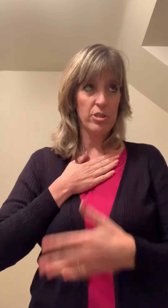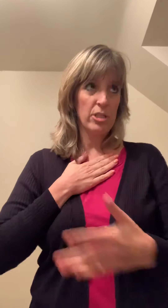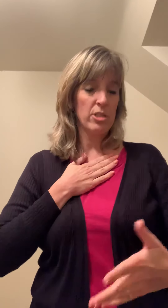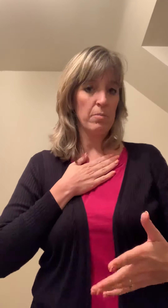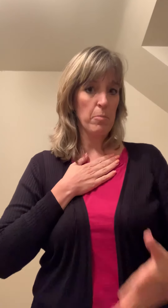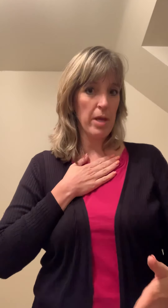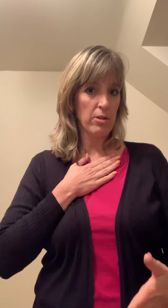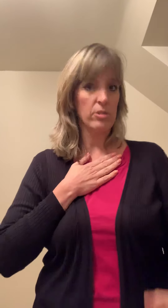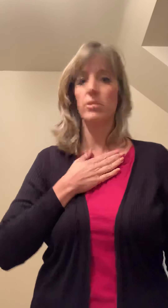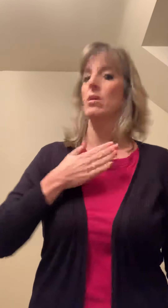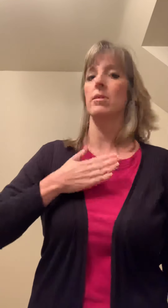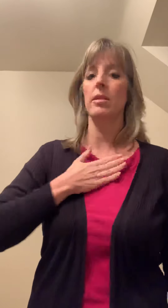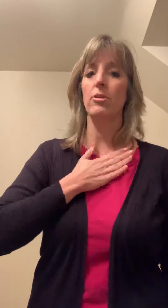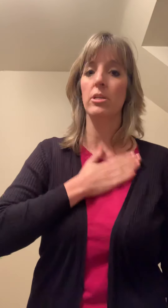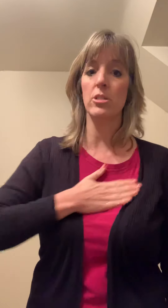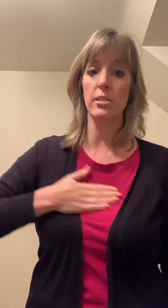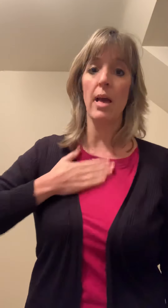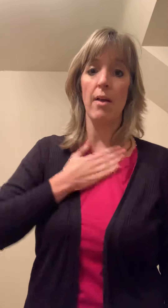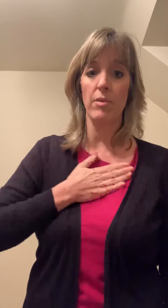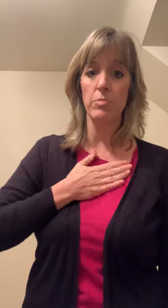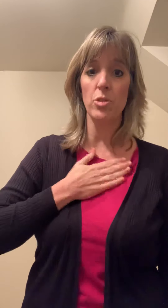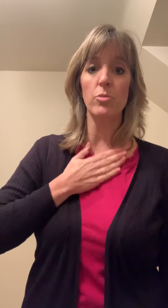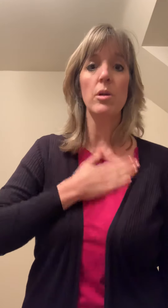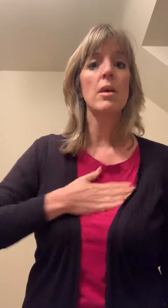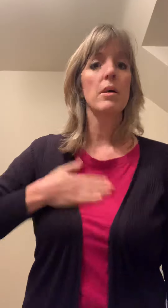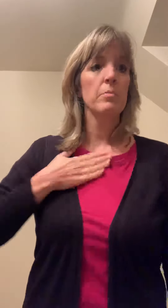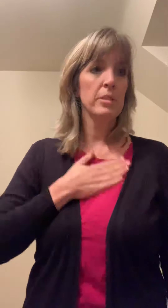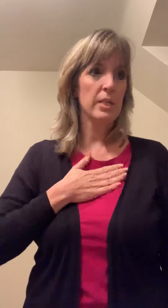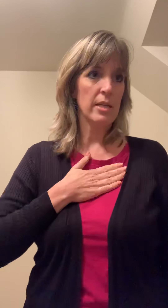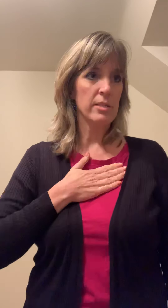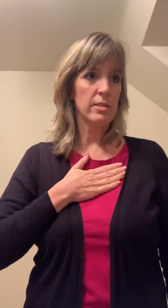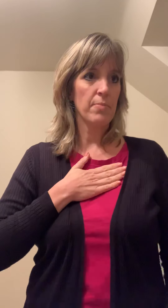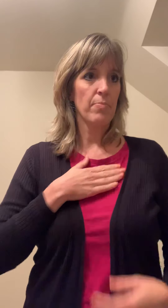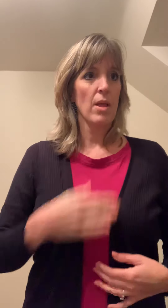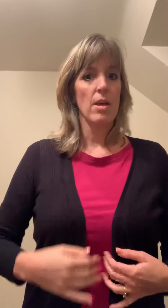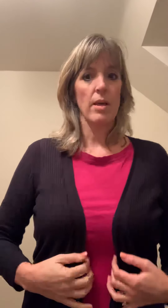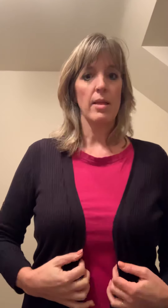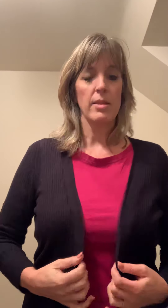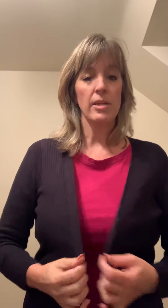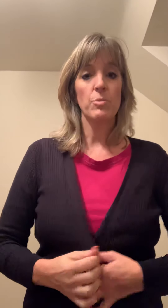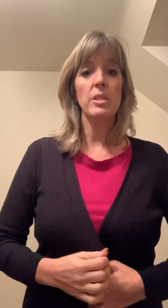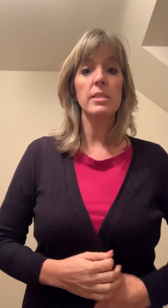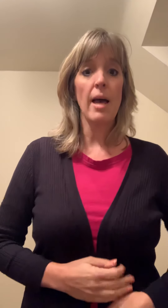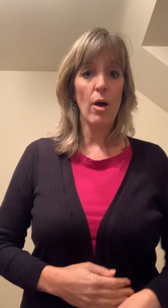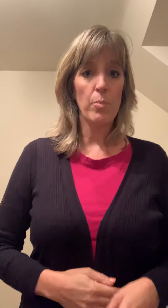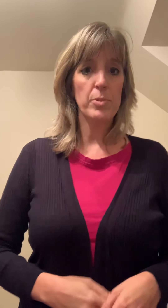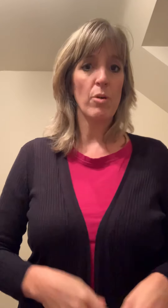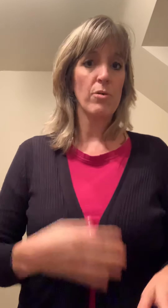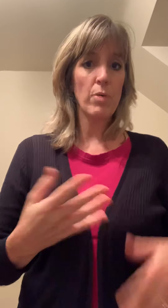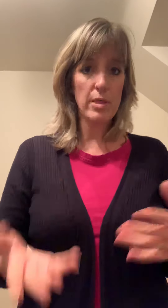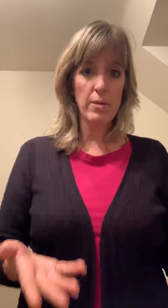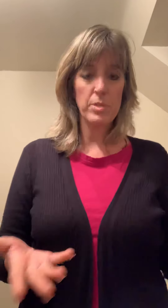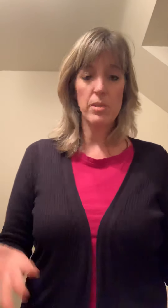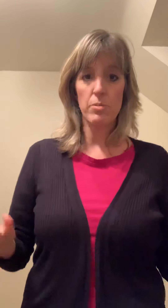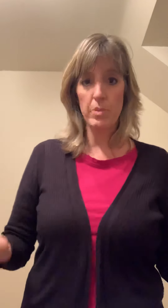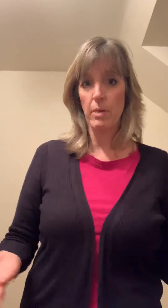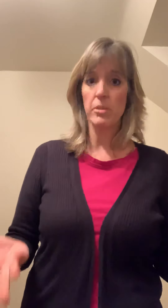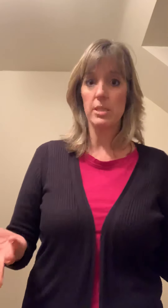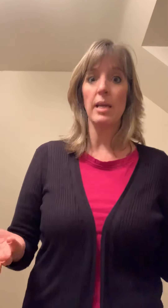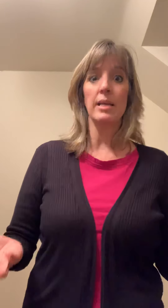teaching them their manners, then you could just have them do please. Okay, the next one is help. So if you want them to be able to say, can